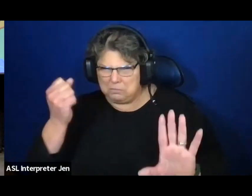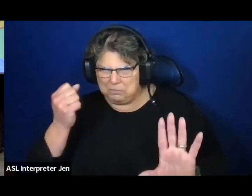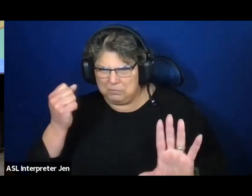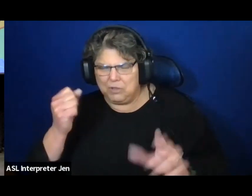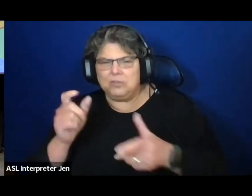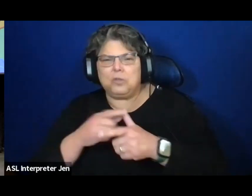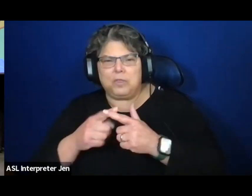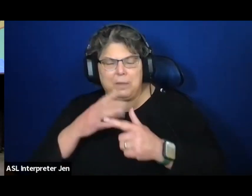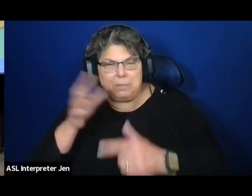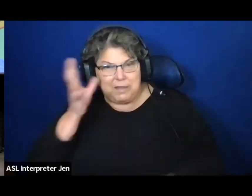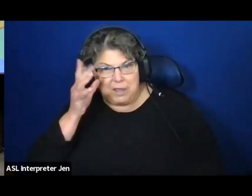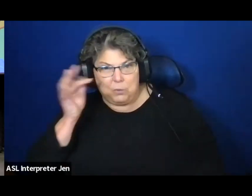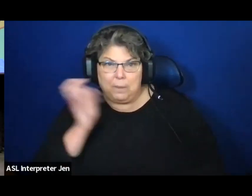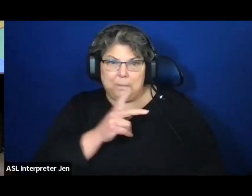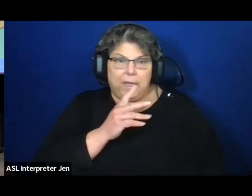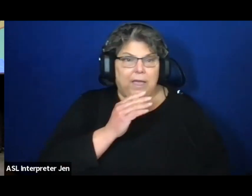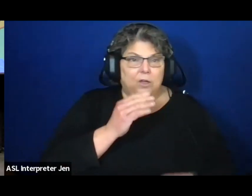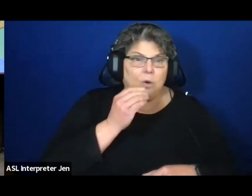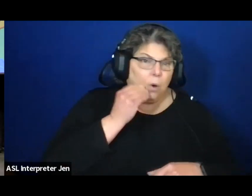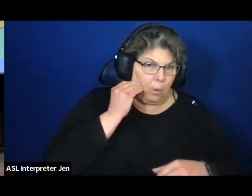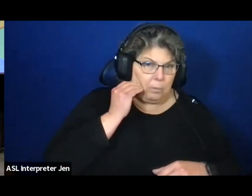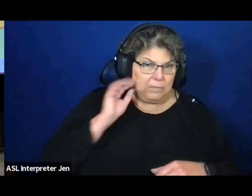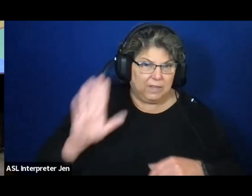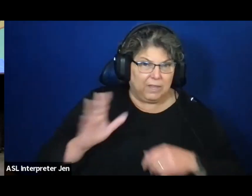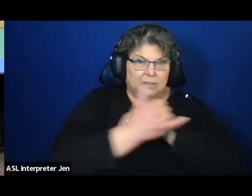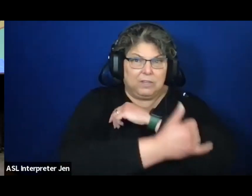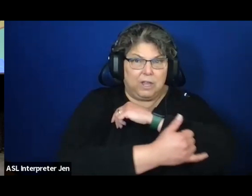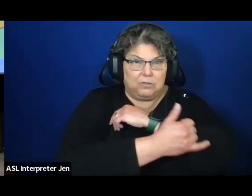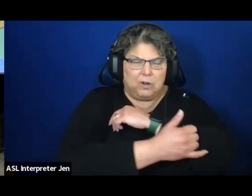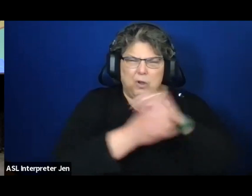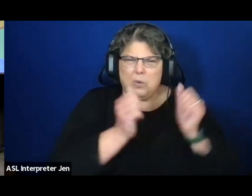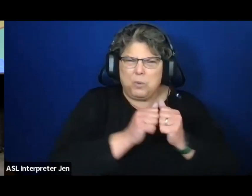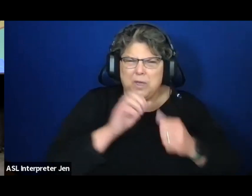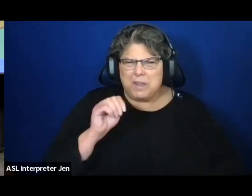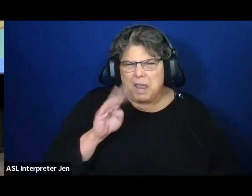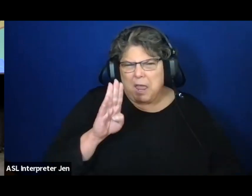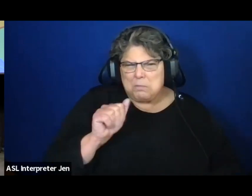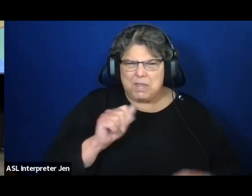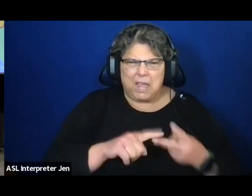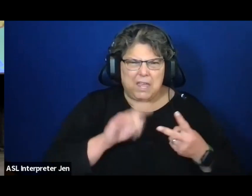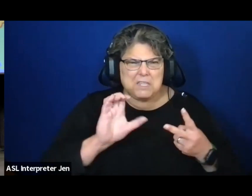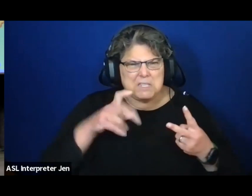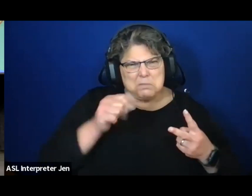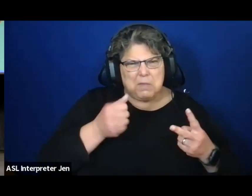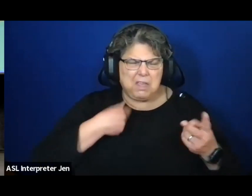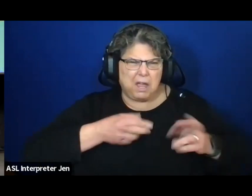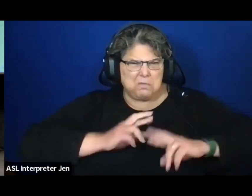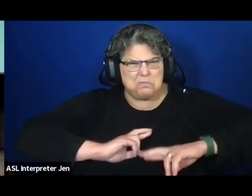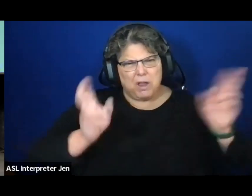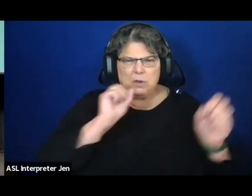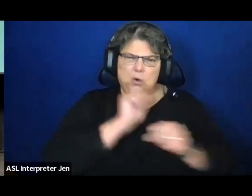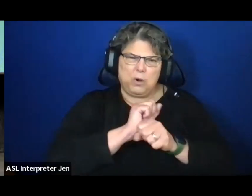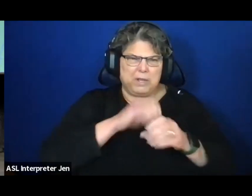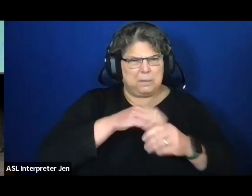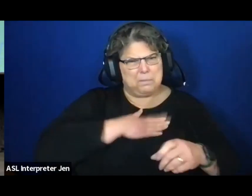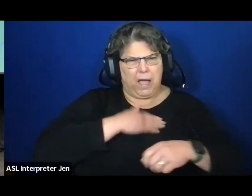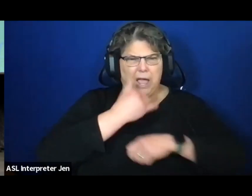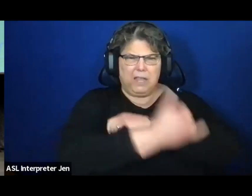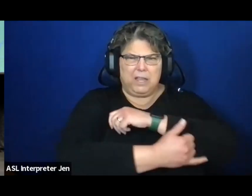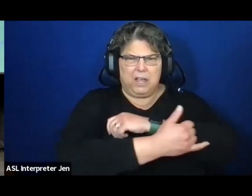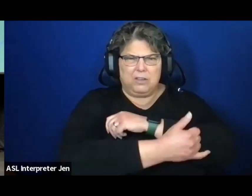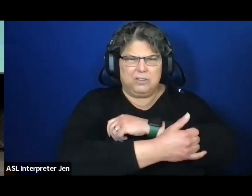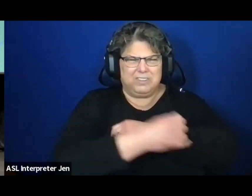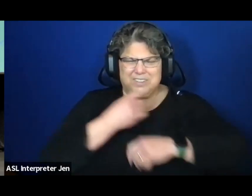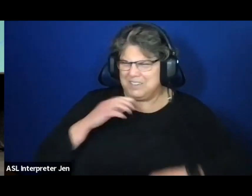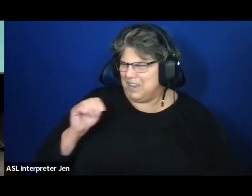back home after the rejection. He went back to his country, armed with an MBA and a CPA. Oh, I'm ready for this. I'm gonna work in my country. They said, "You got an